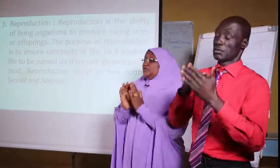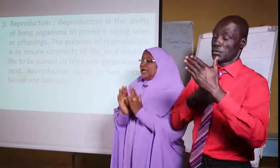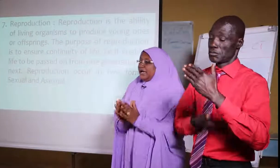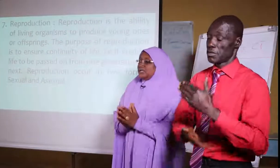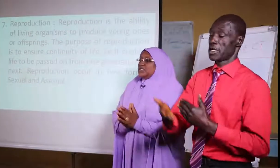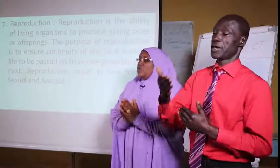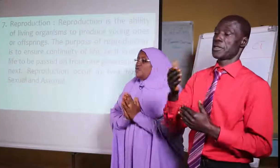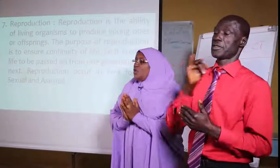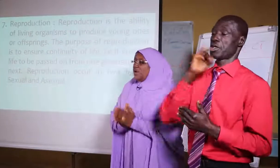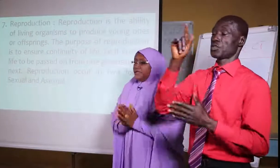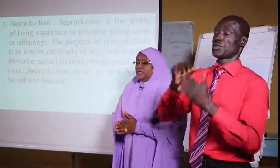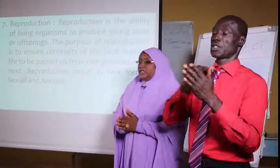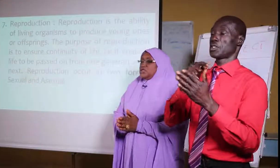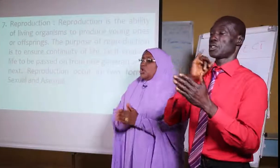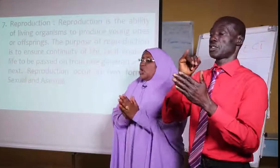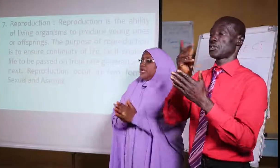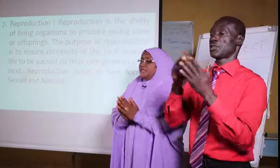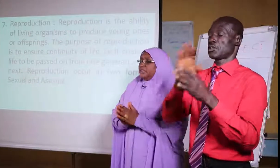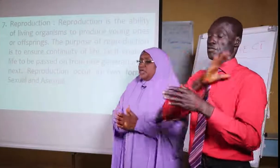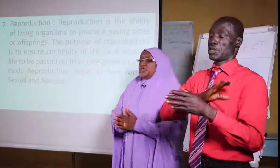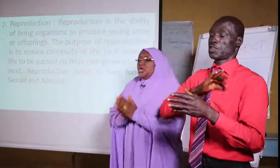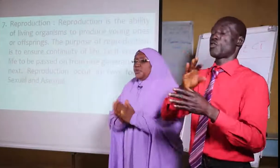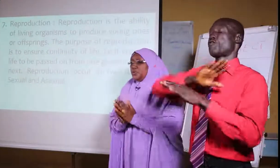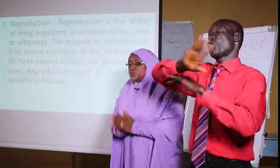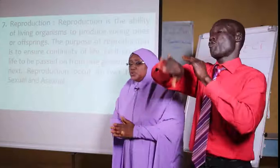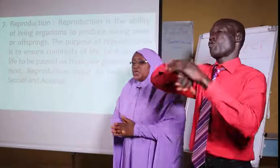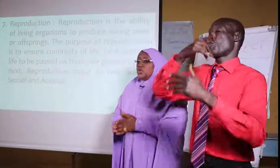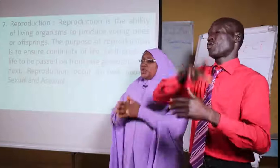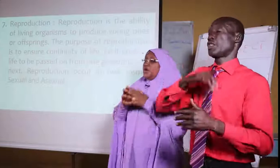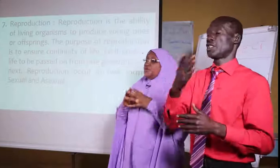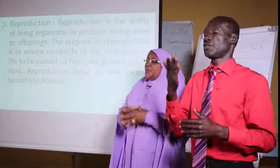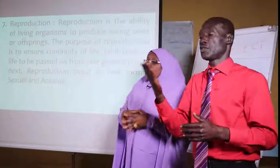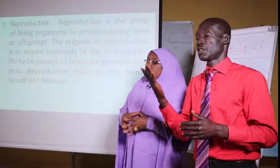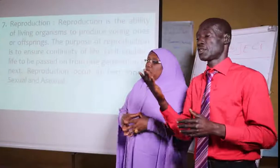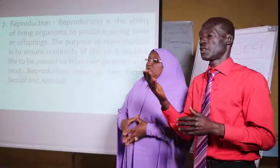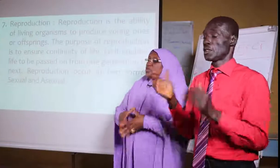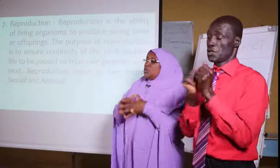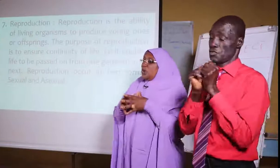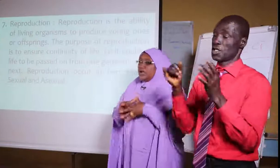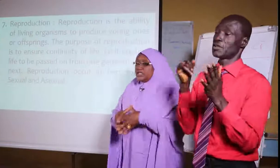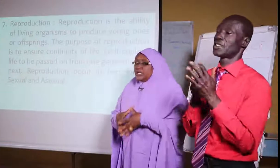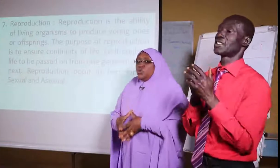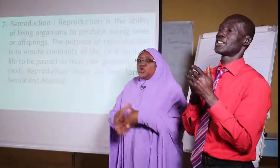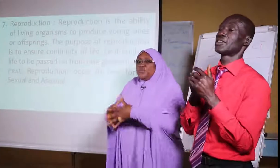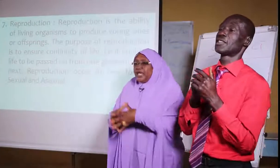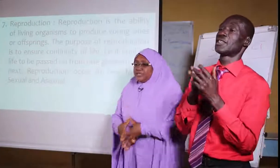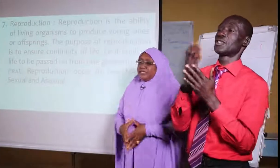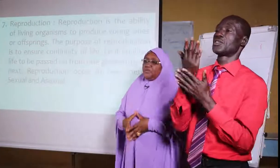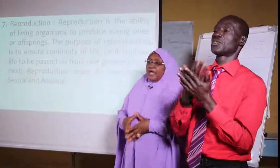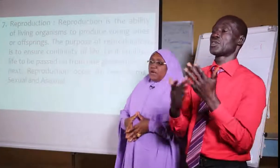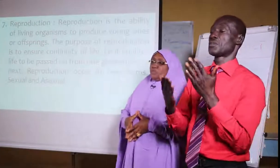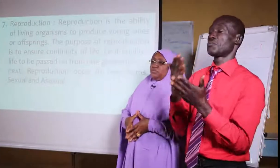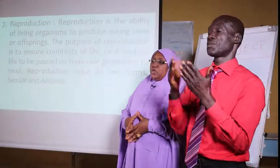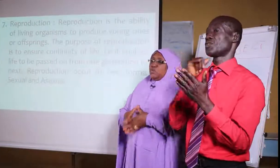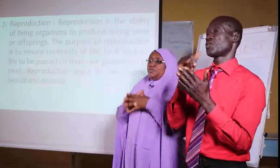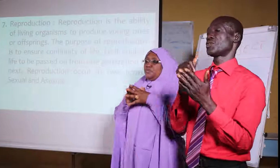one of the characters of all living things. All living things reproduce. Without reproduction, some organism will not be existing